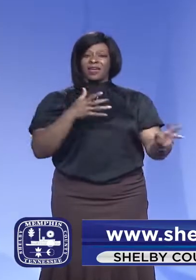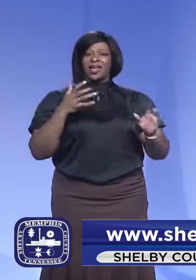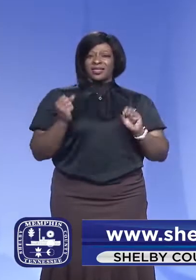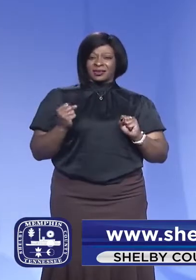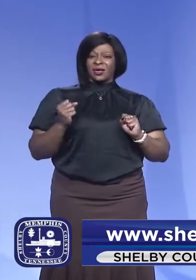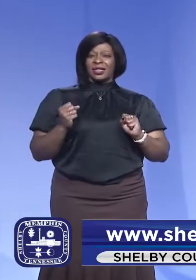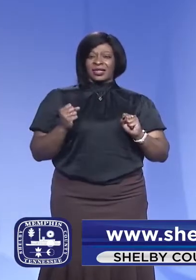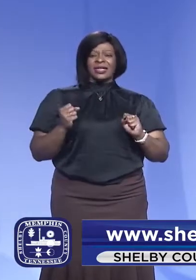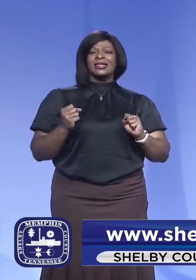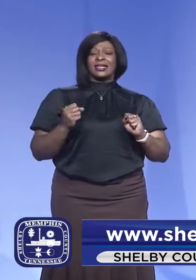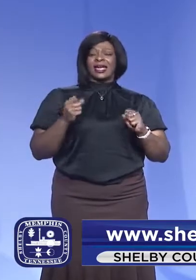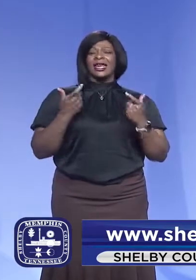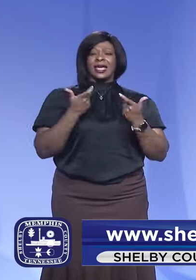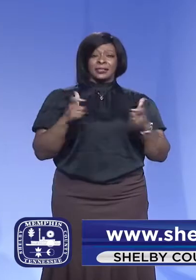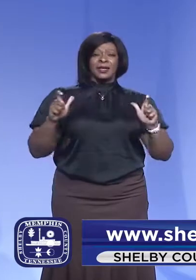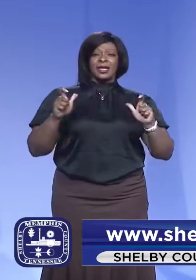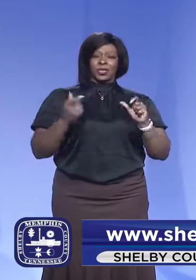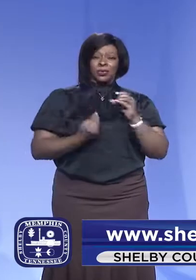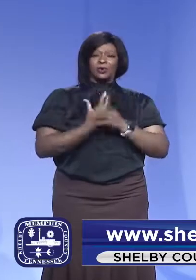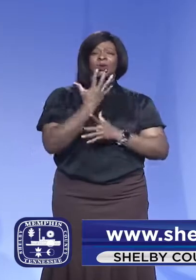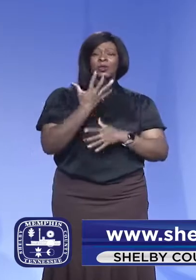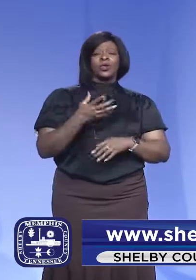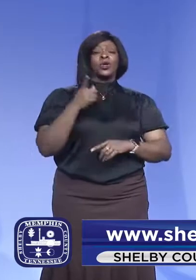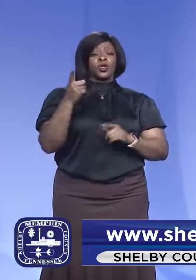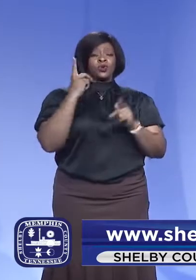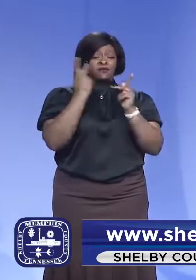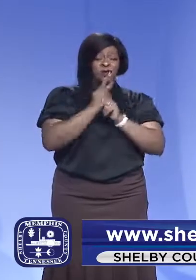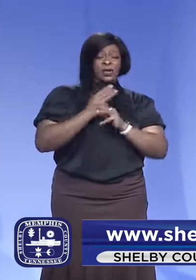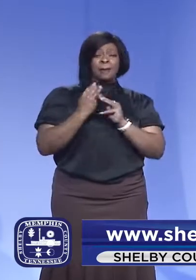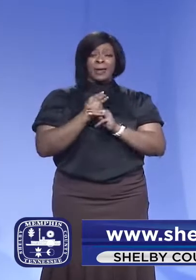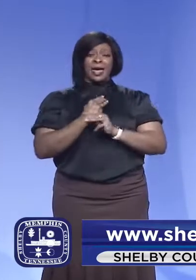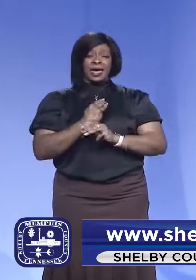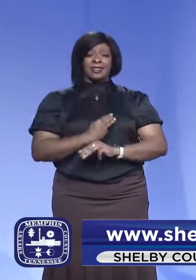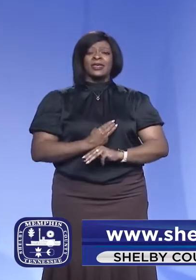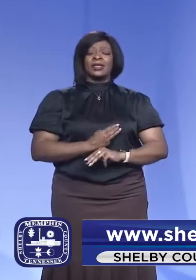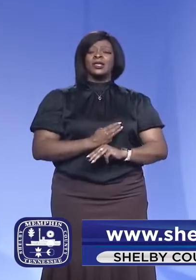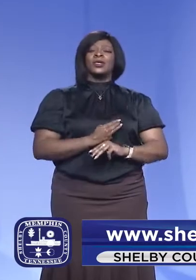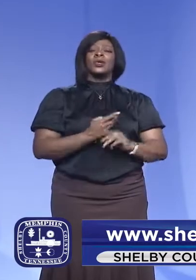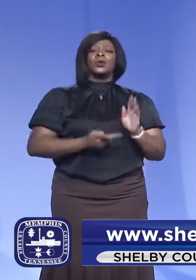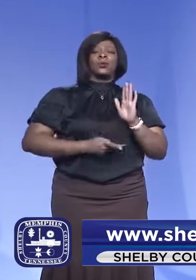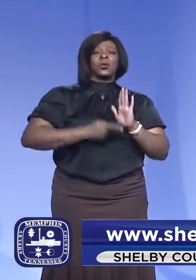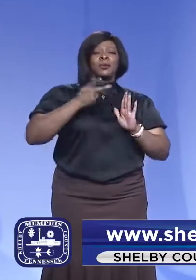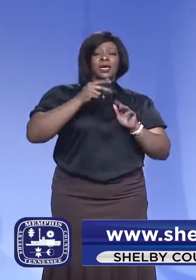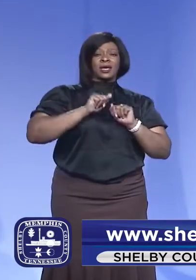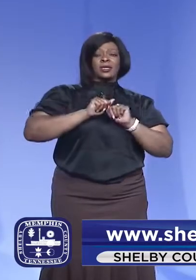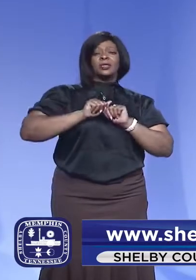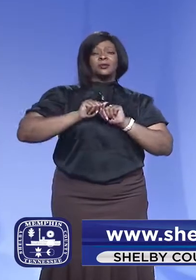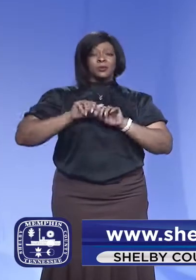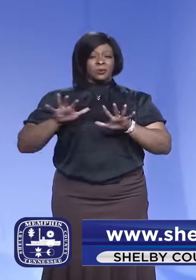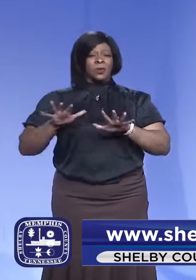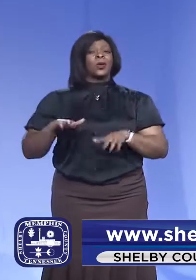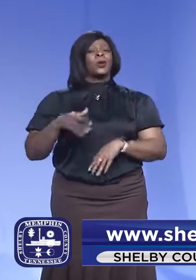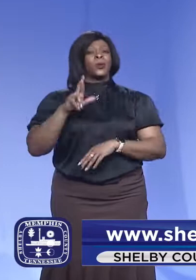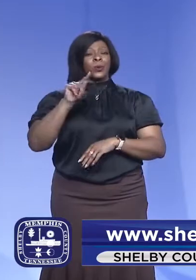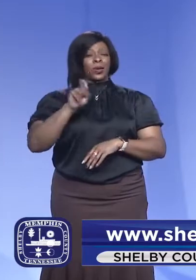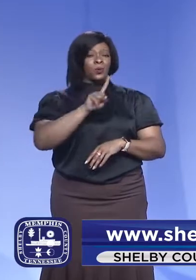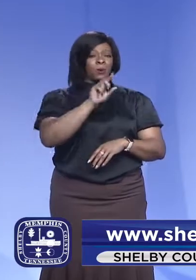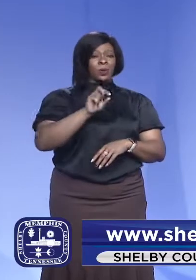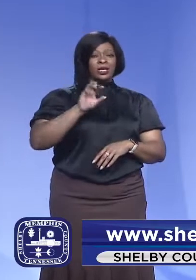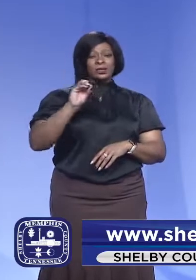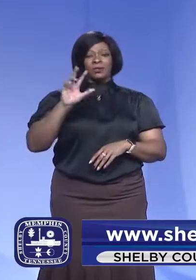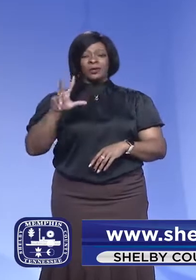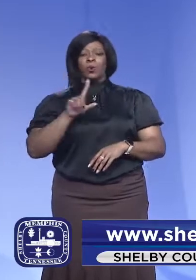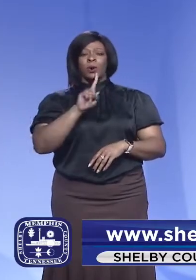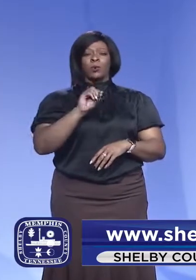in exponential growth. When you do the math, at a reproductive rate of 1.03 or